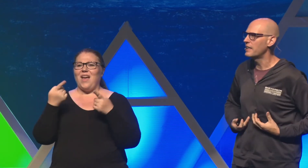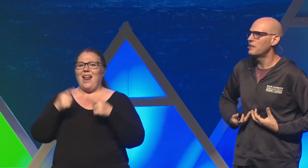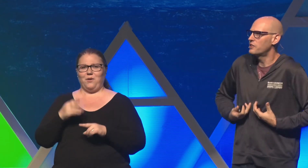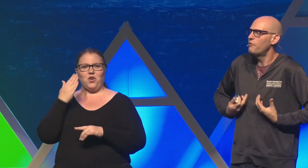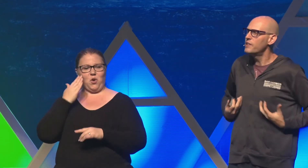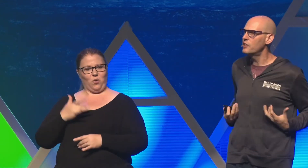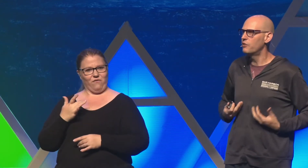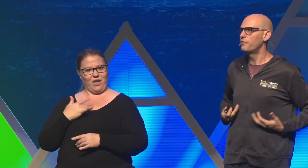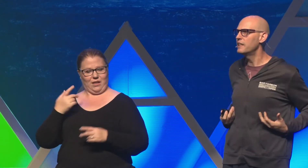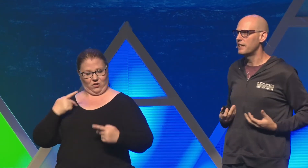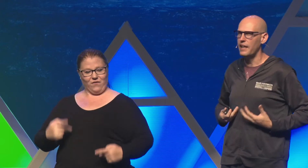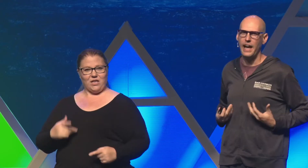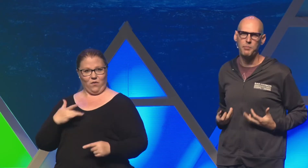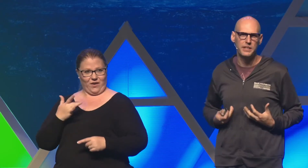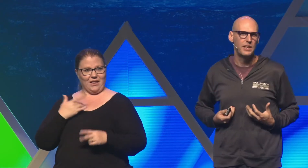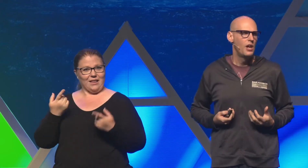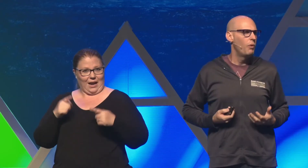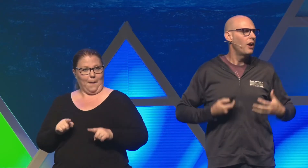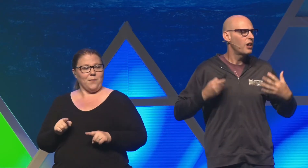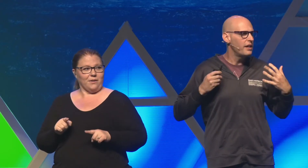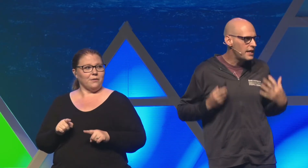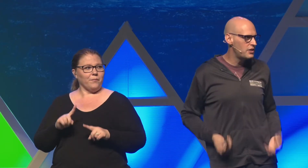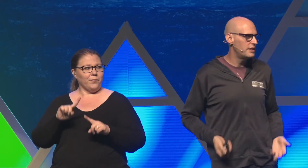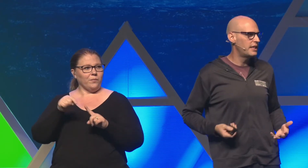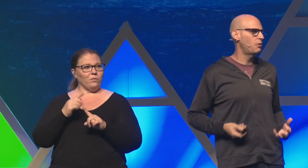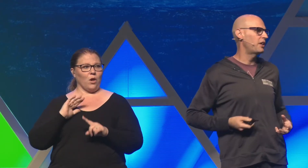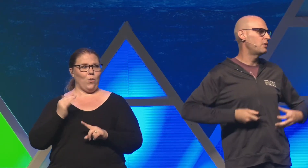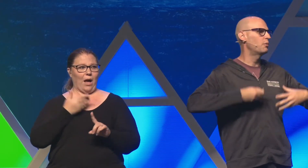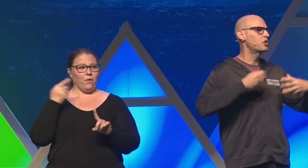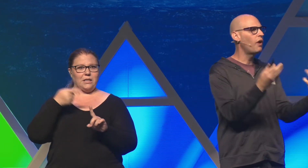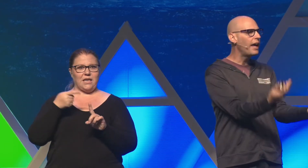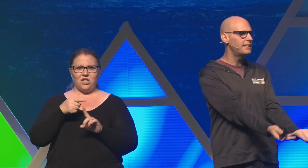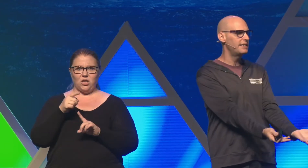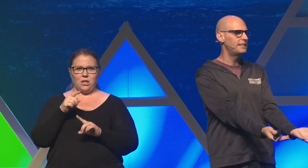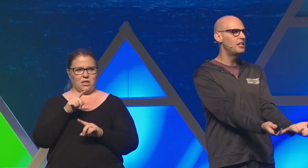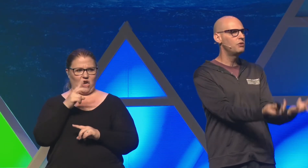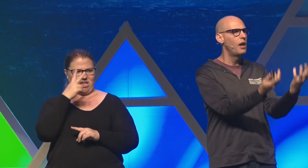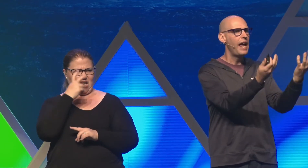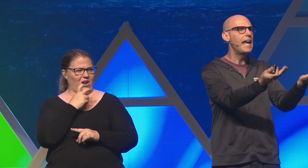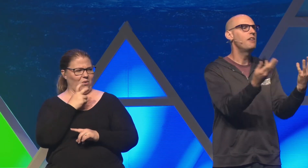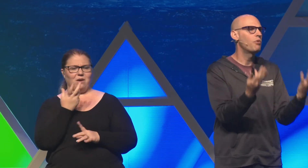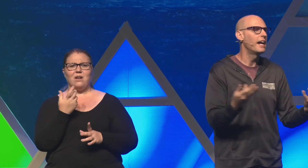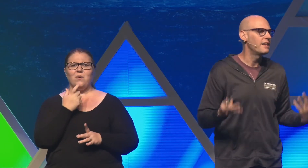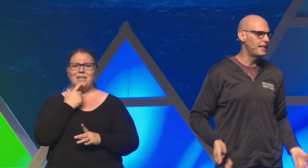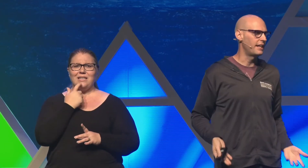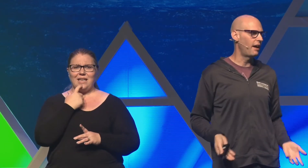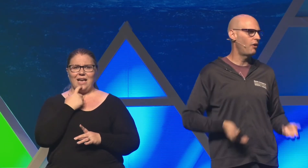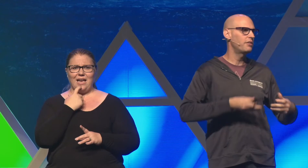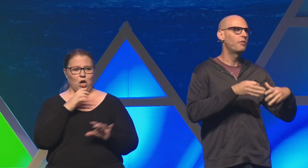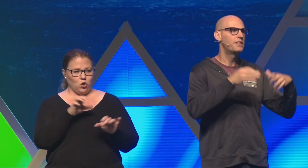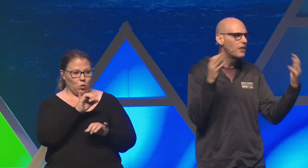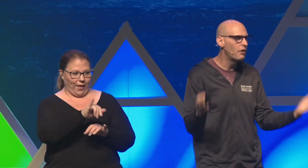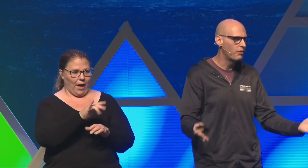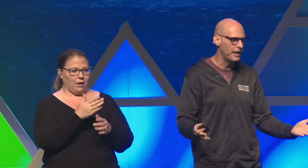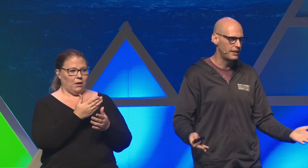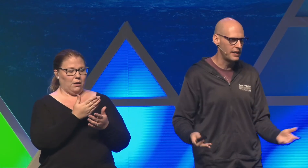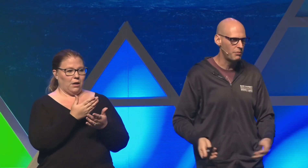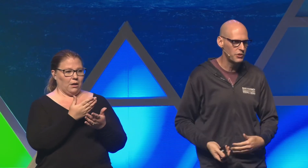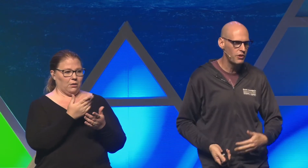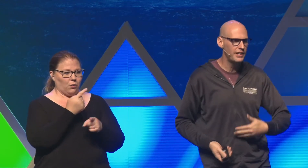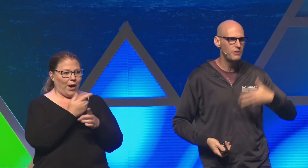feeling, like there's a physical feeling that happens. When our intentions get questioned, when we're trying to say do a right thing, I don't know if it's the